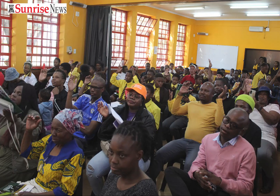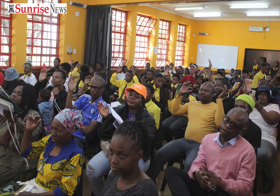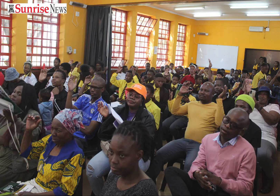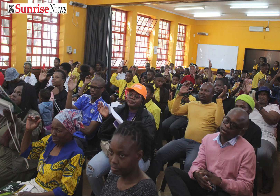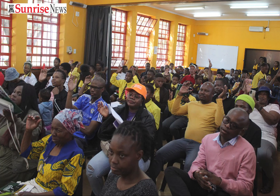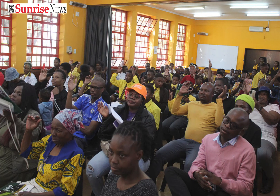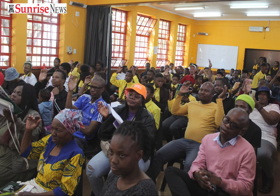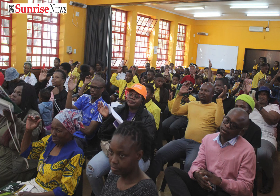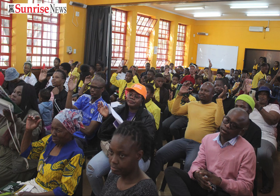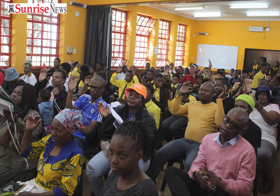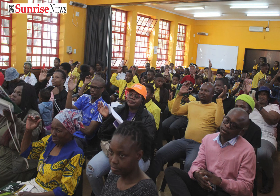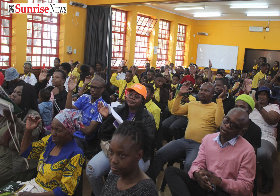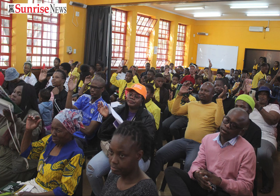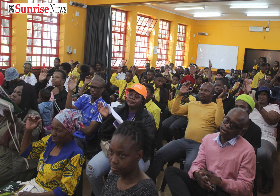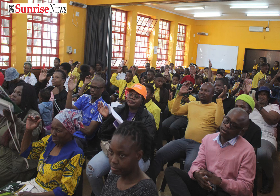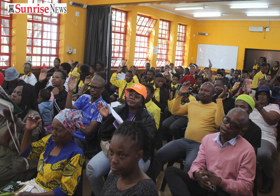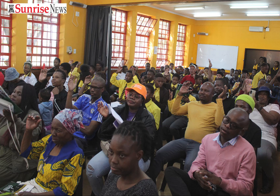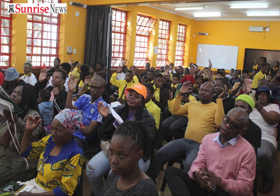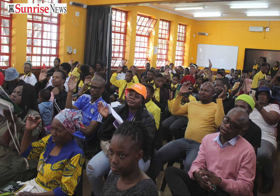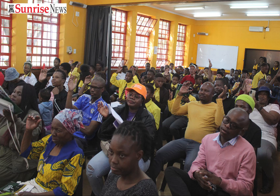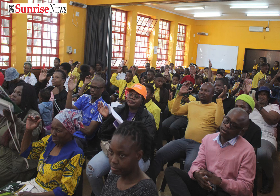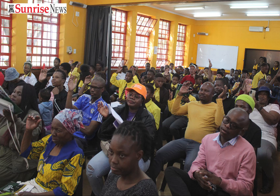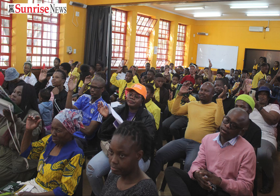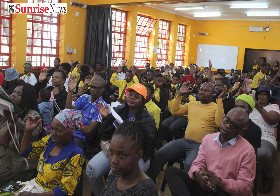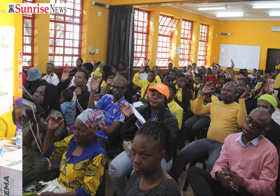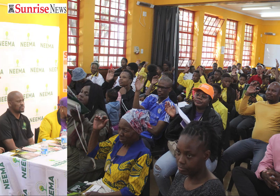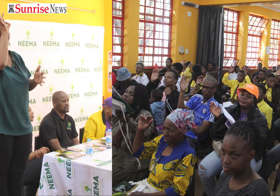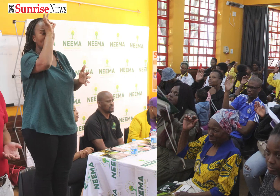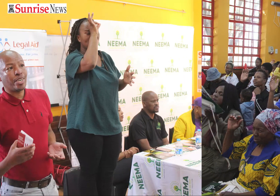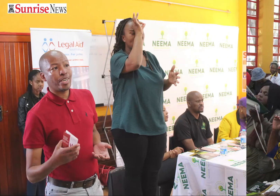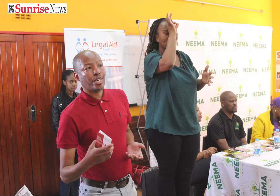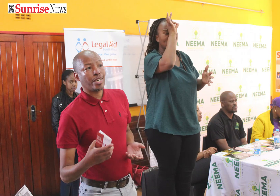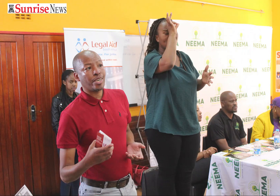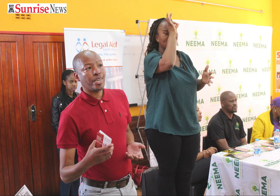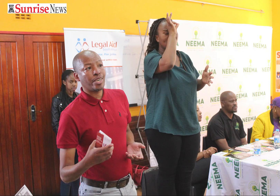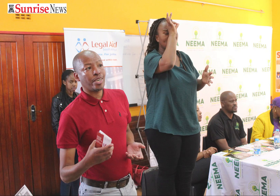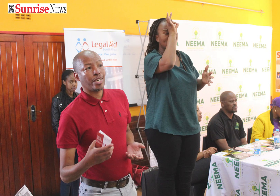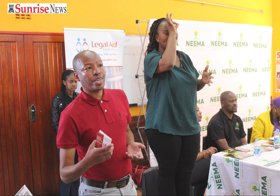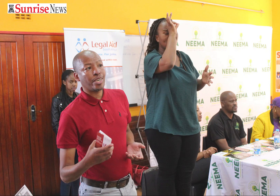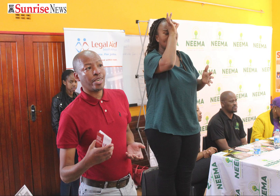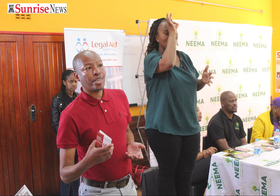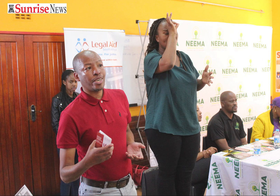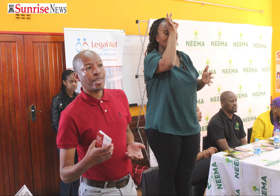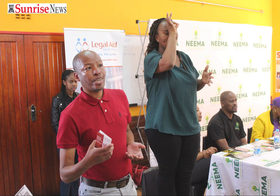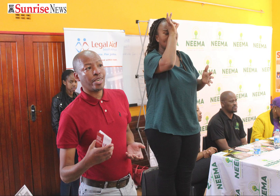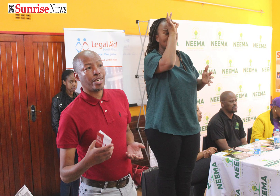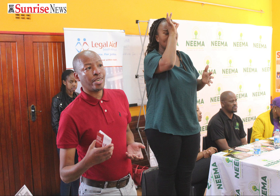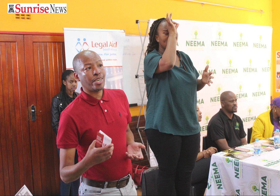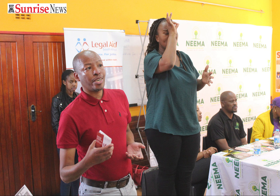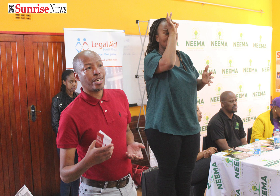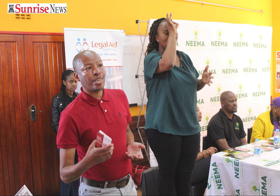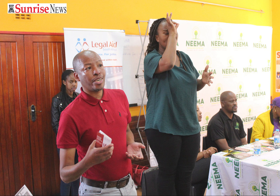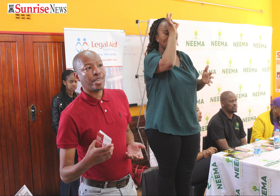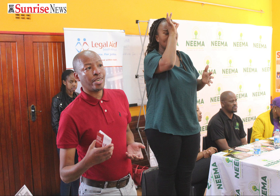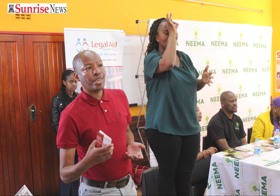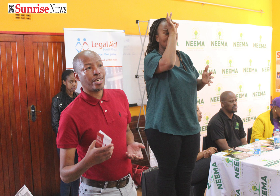am constantly, those are some of the conflicts that my niece will say, I feel isolated, I feel that my mother's not understanding. Imagine, I'm telling you